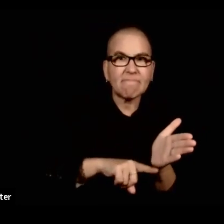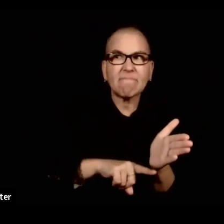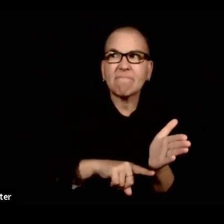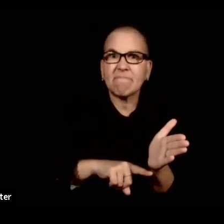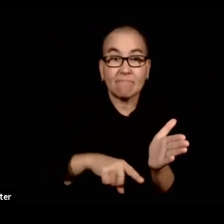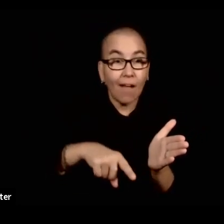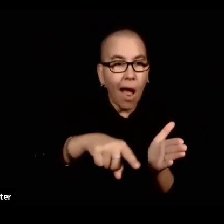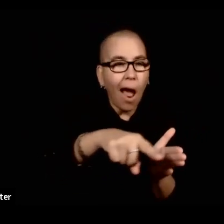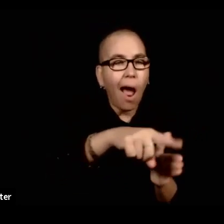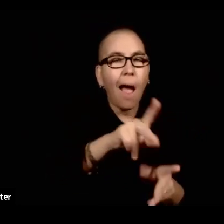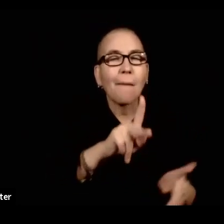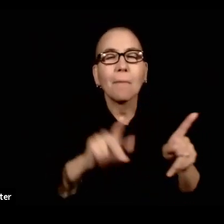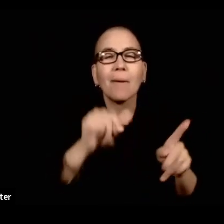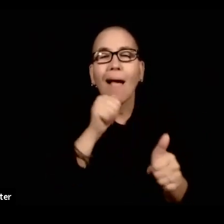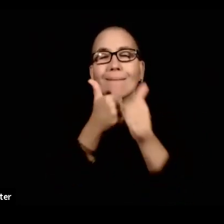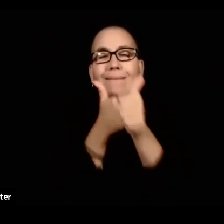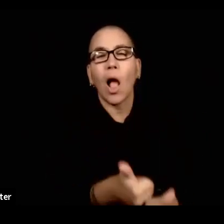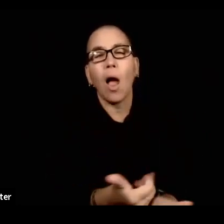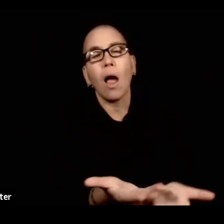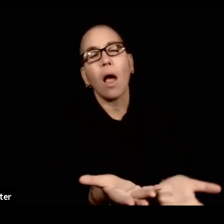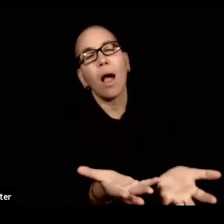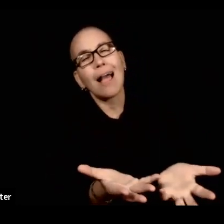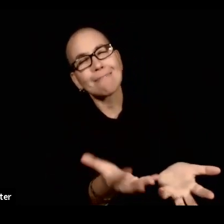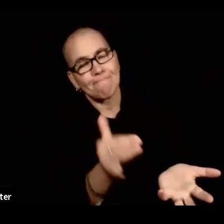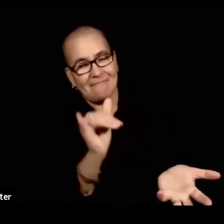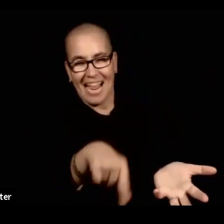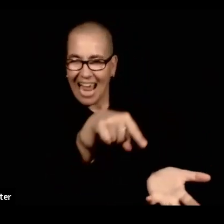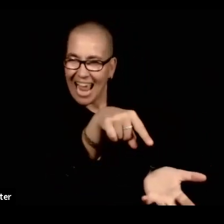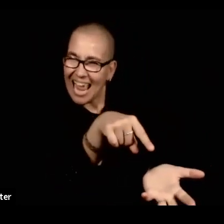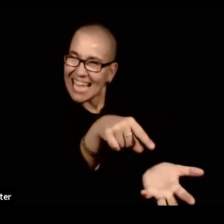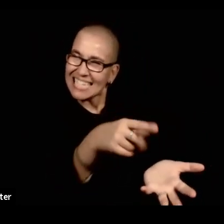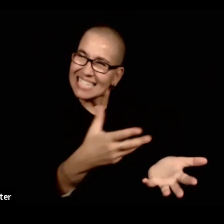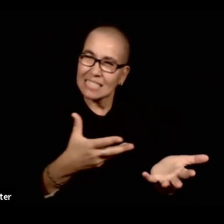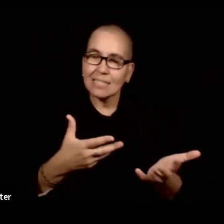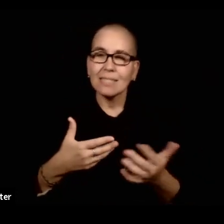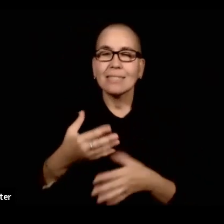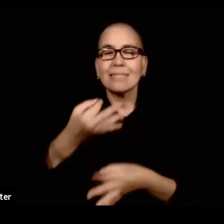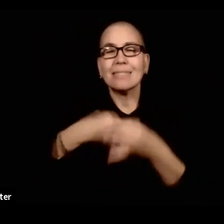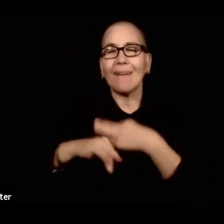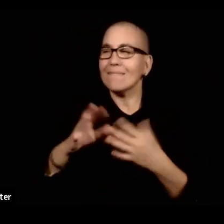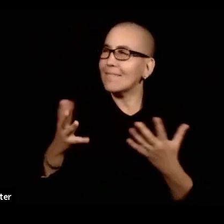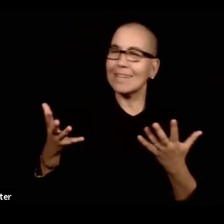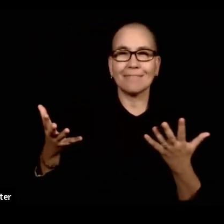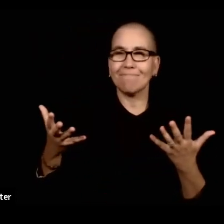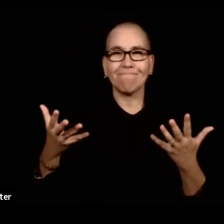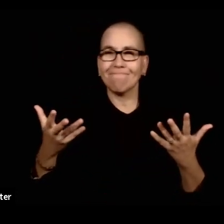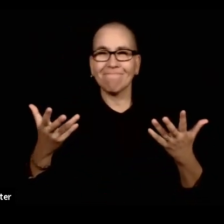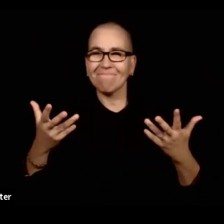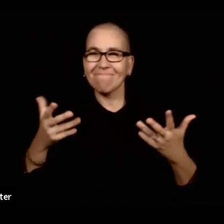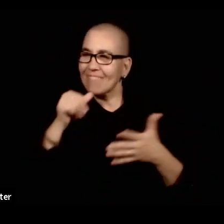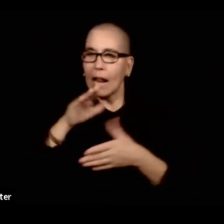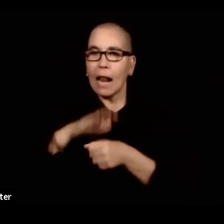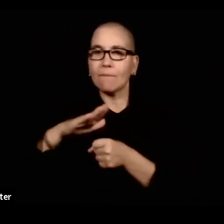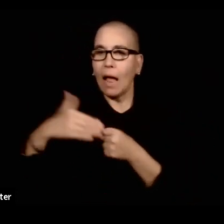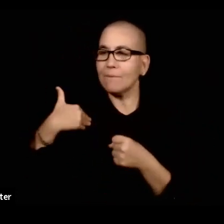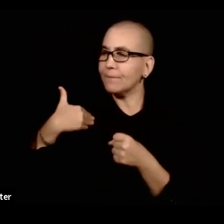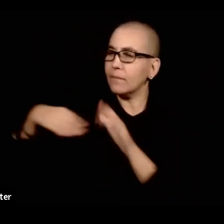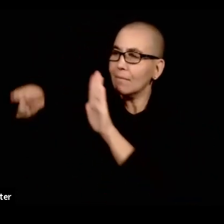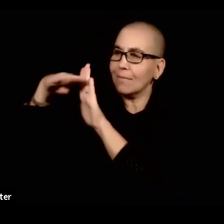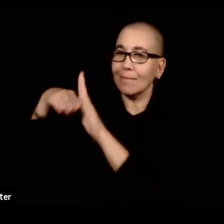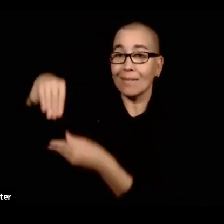guidance rather than the insufficiency of the guidance itself. But as we said before, we are going to continue to monitor